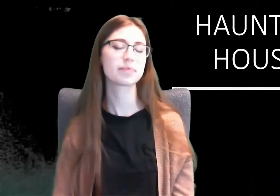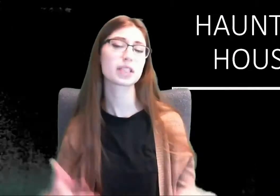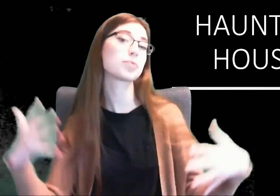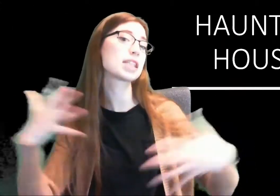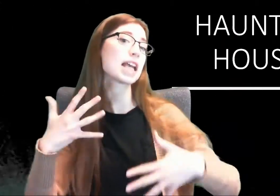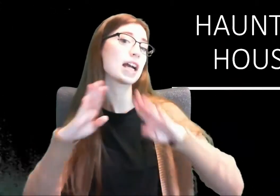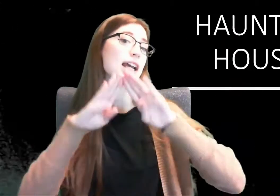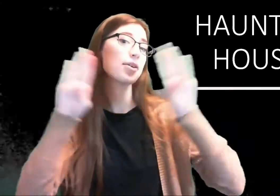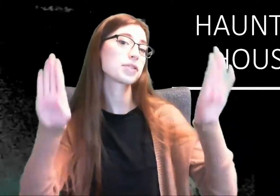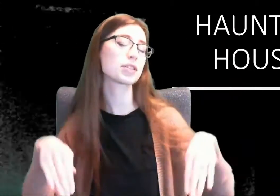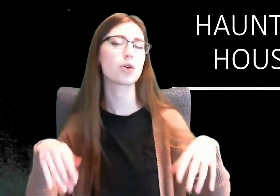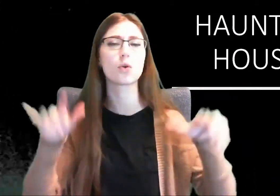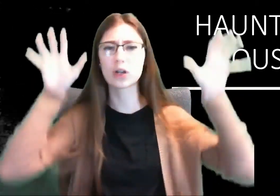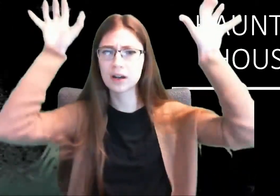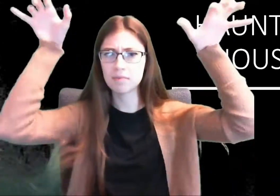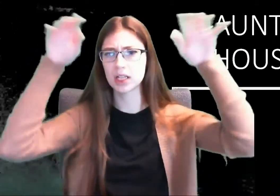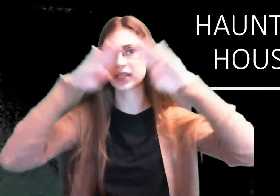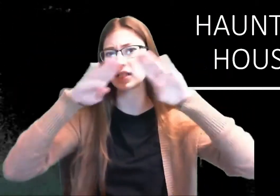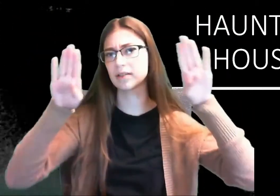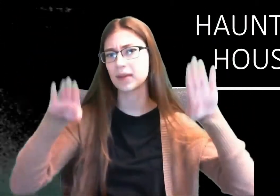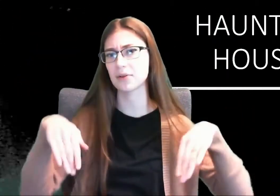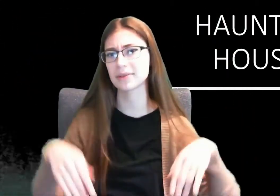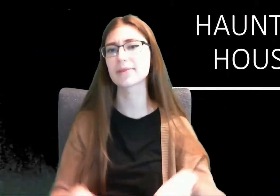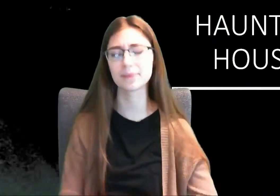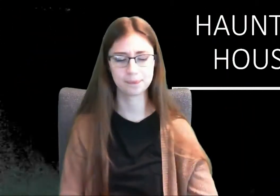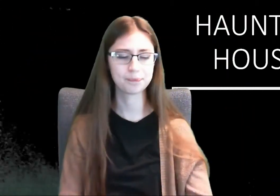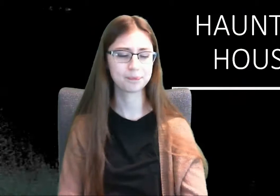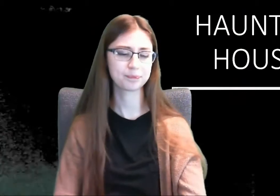So scary house or monster house.